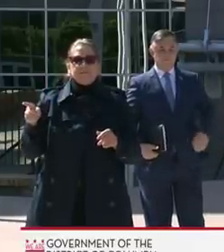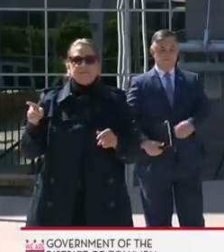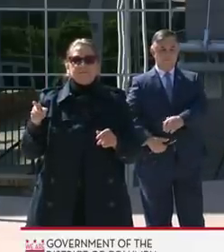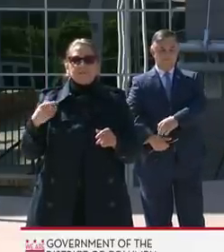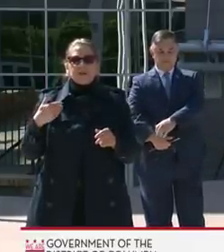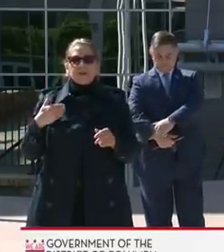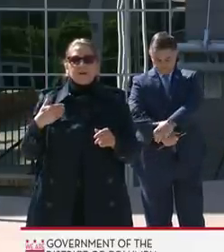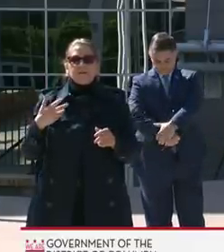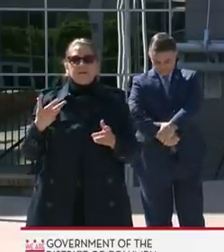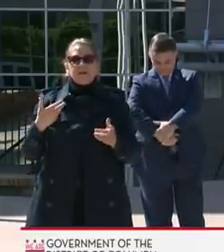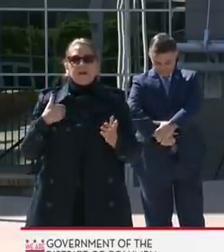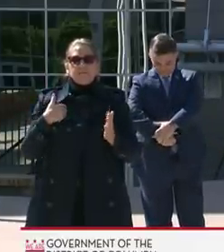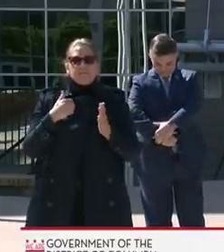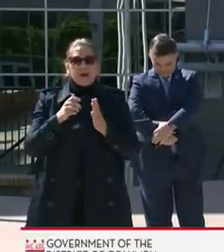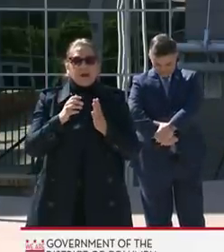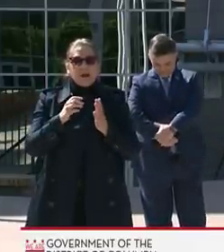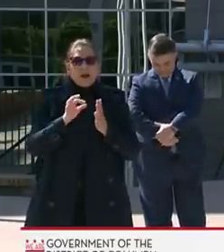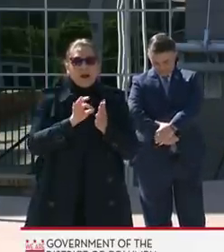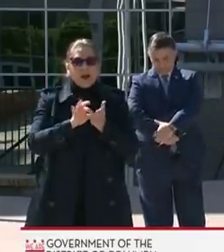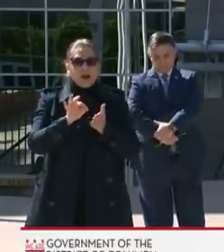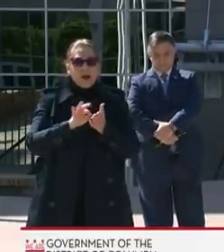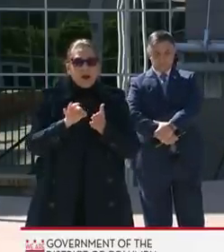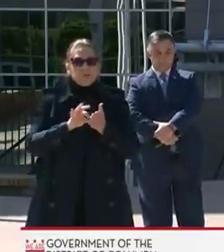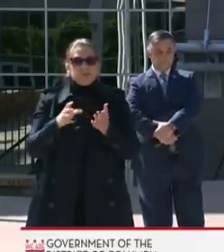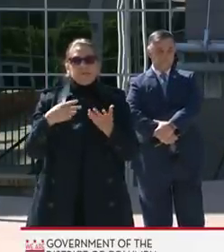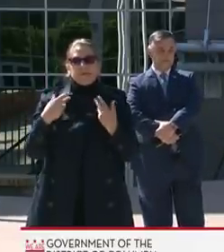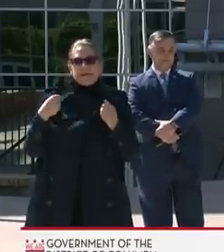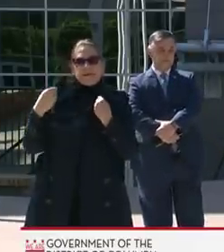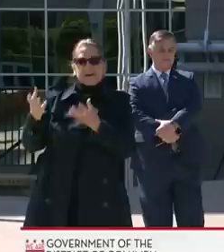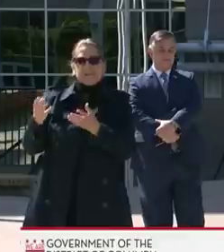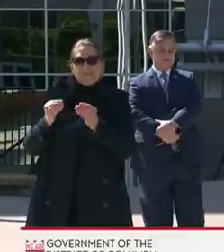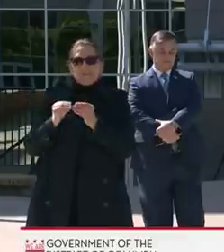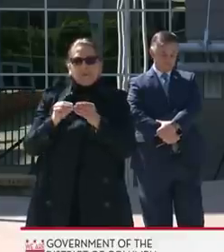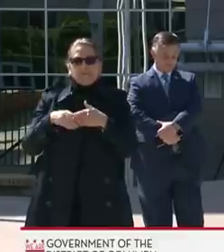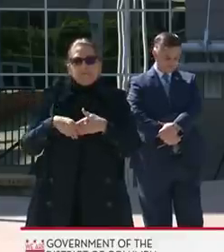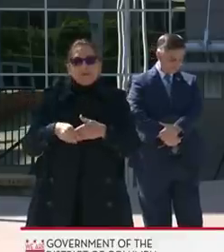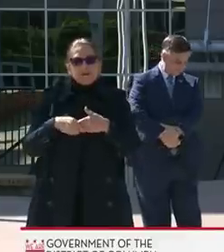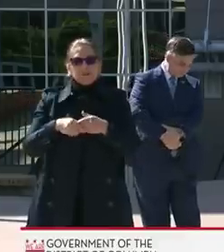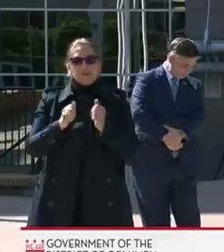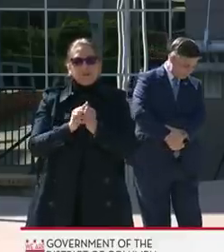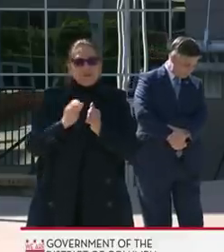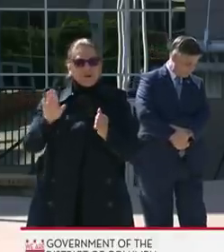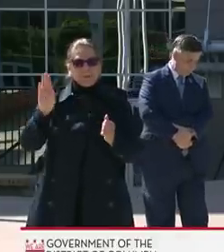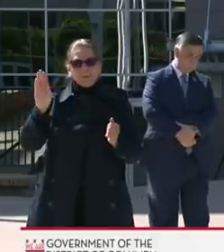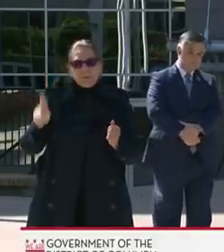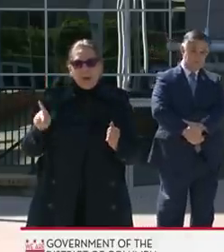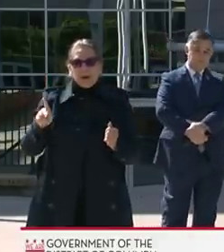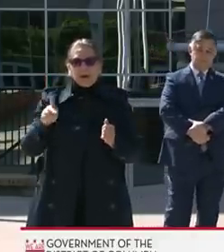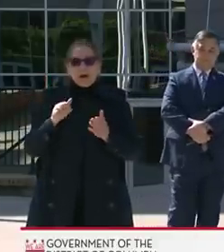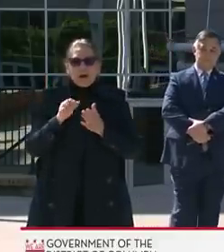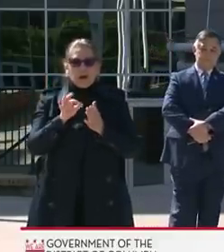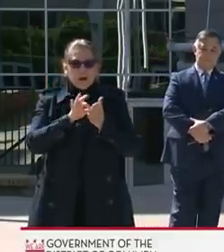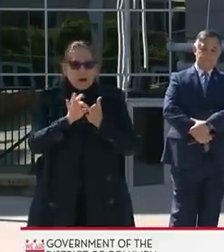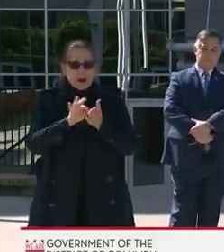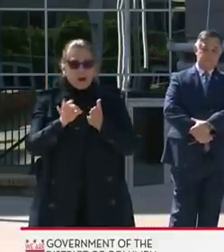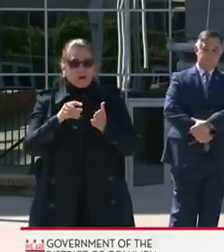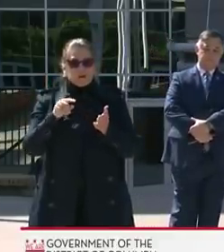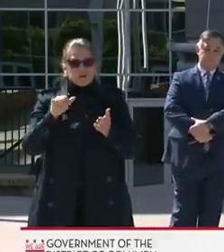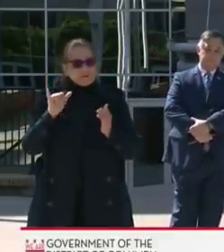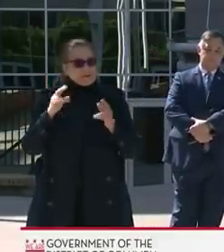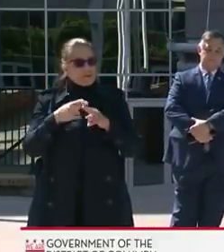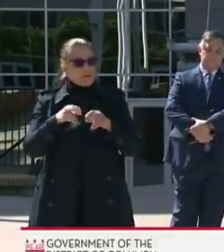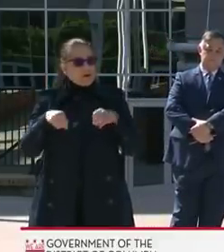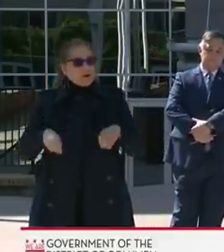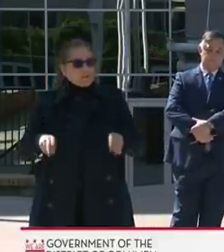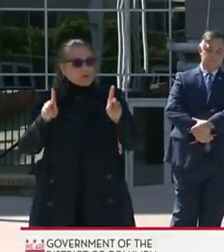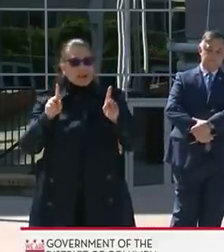financial flexibility for individuals because they'll be able to access those opportunity accounts if they have them.